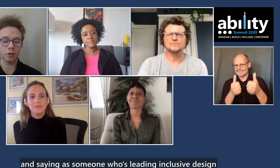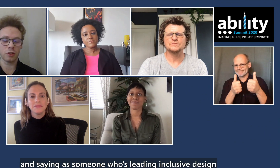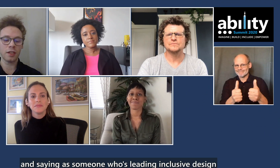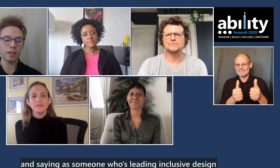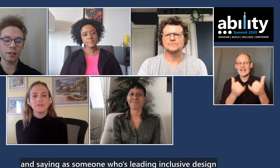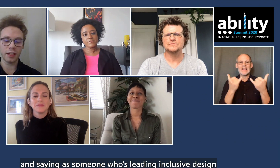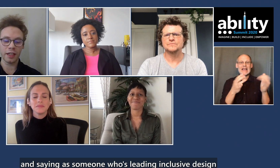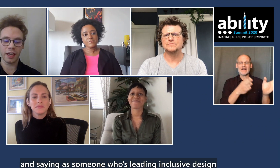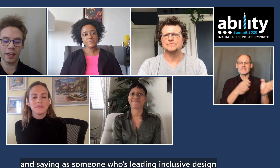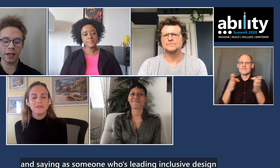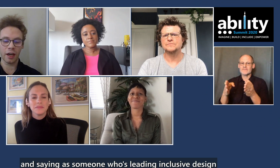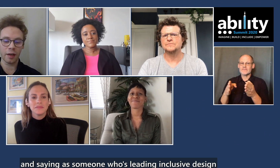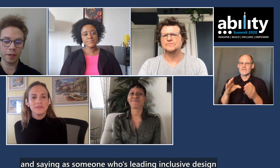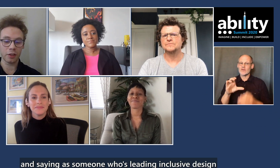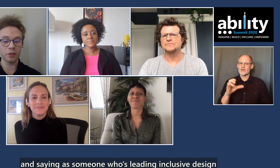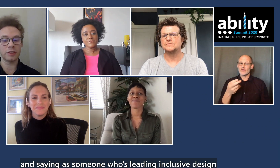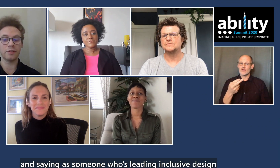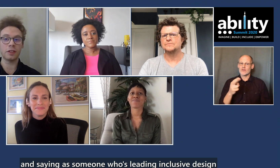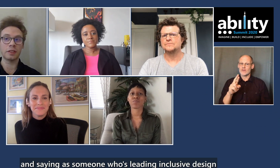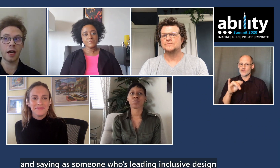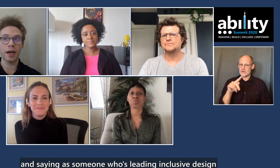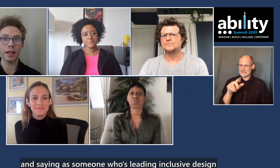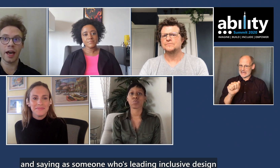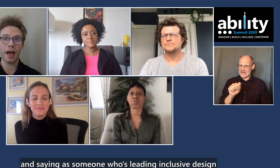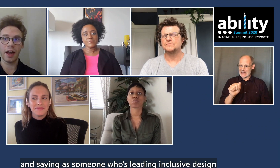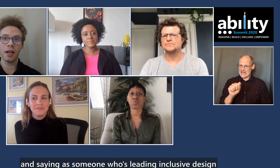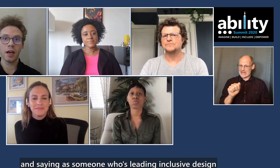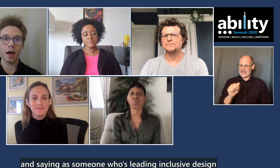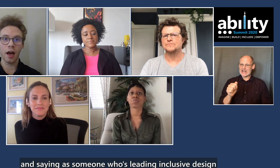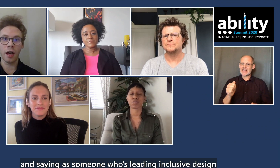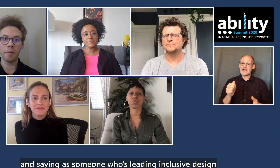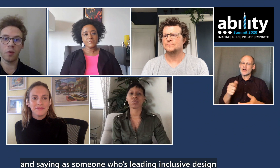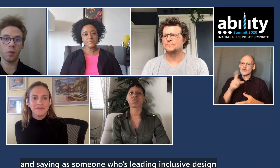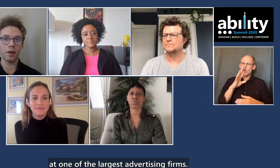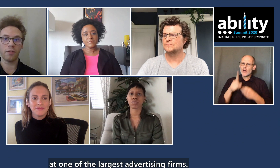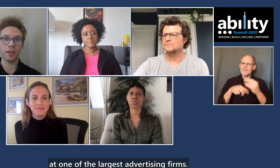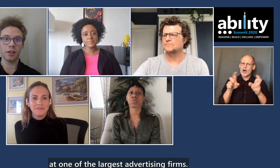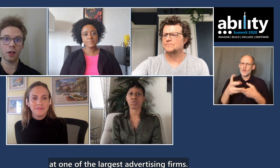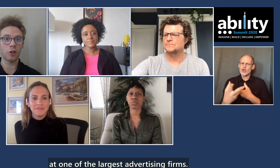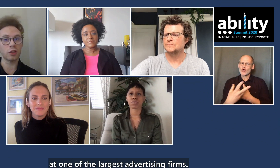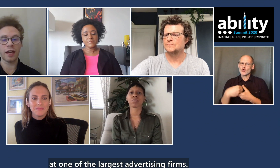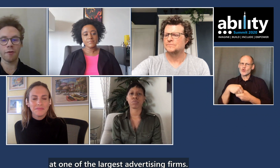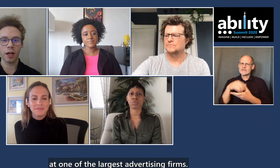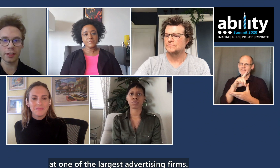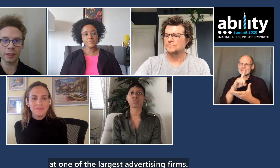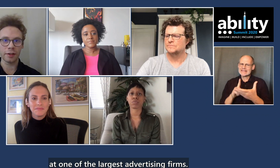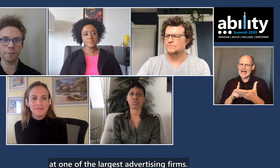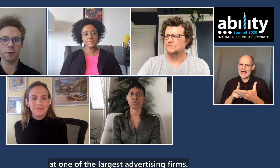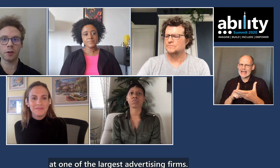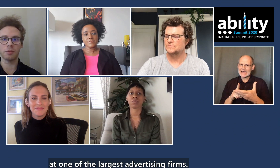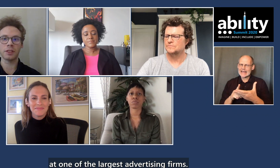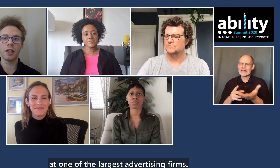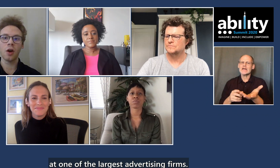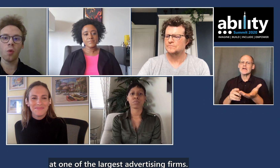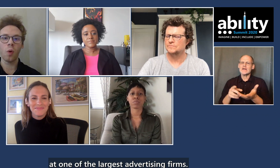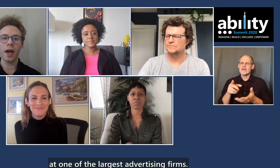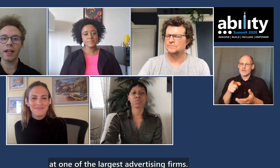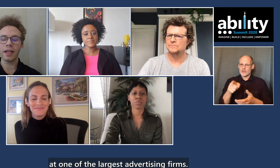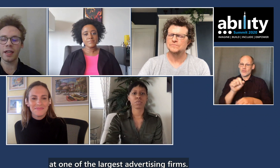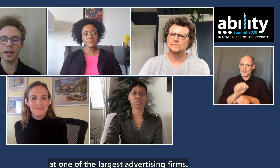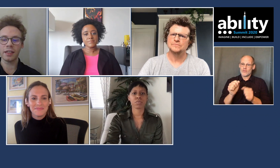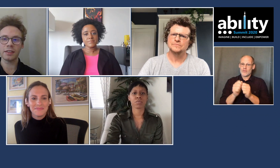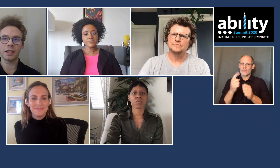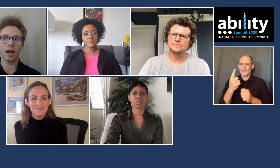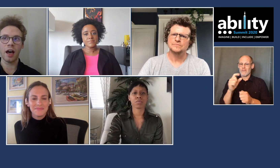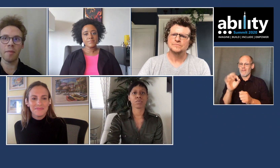as someone who's leading inclusive design at one of the largest advertising firms,